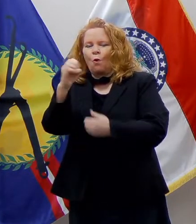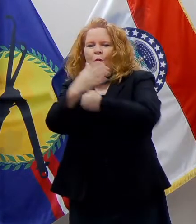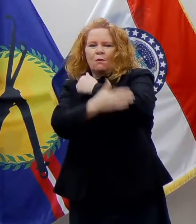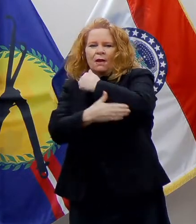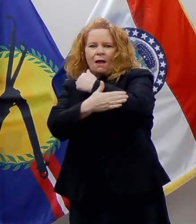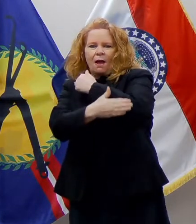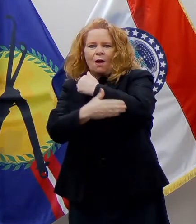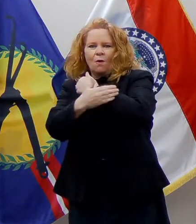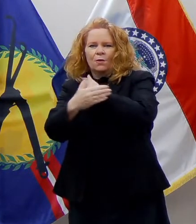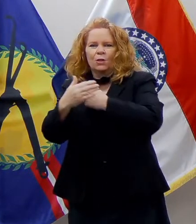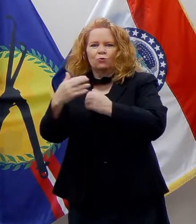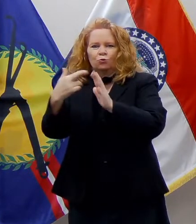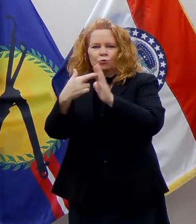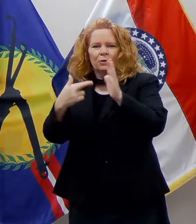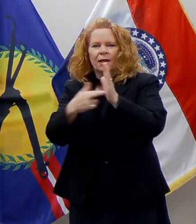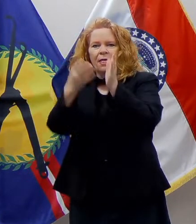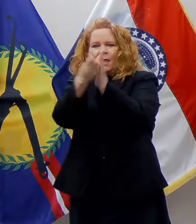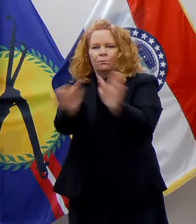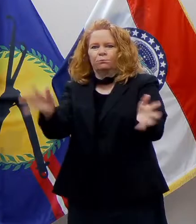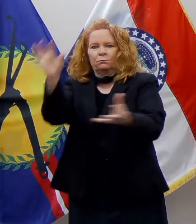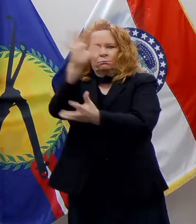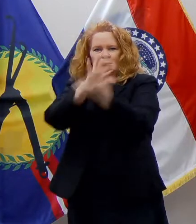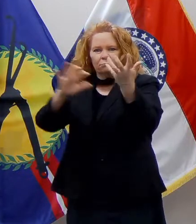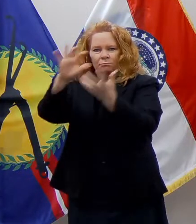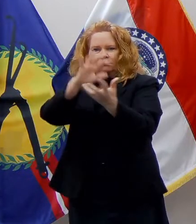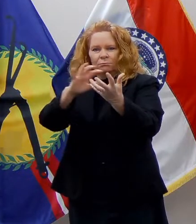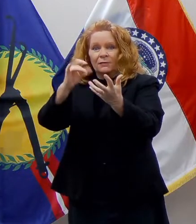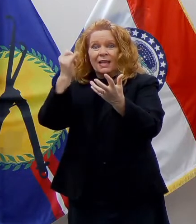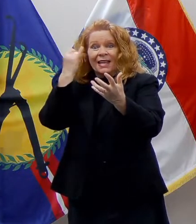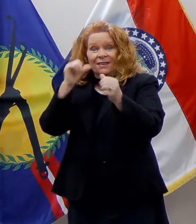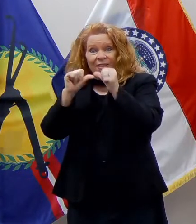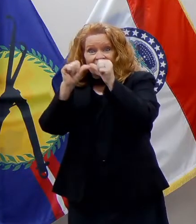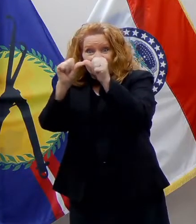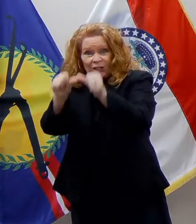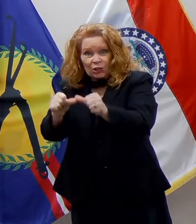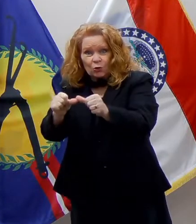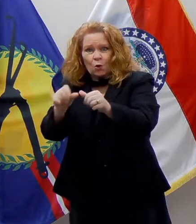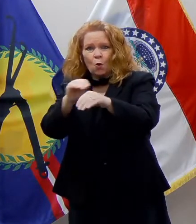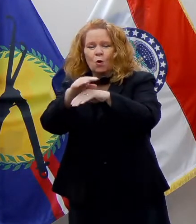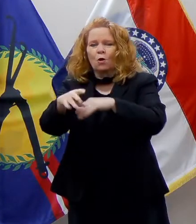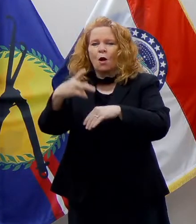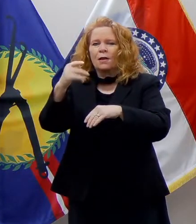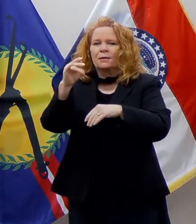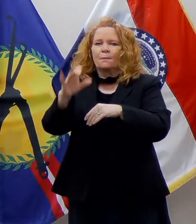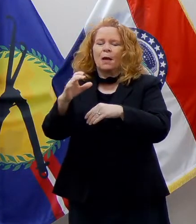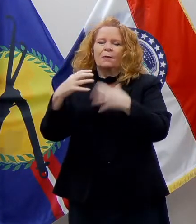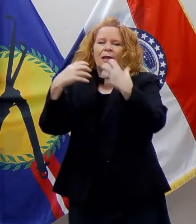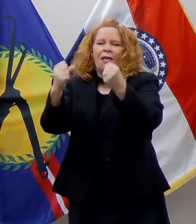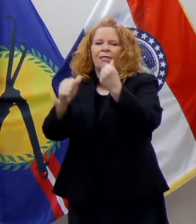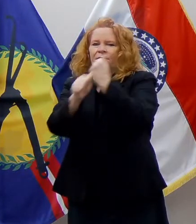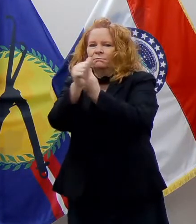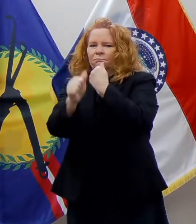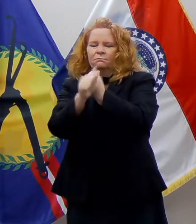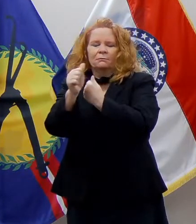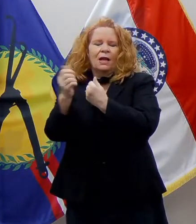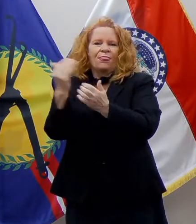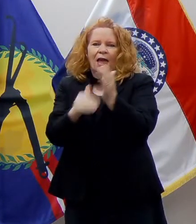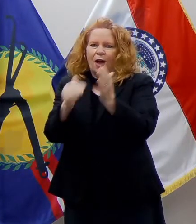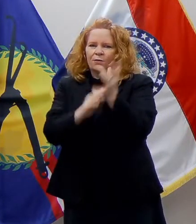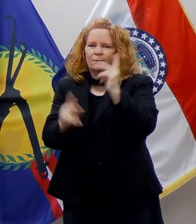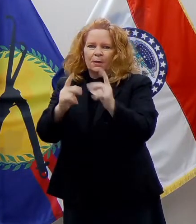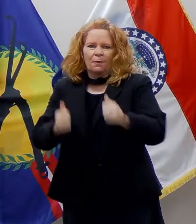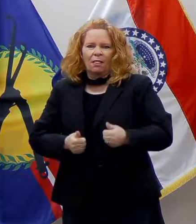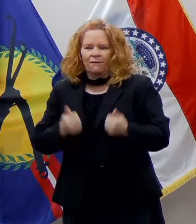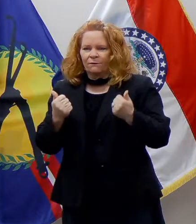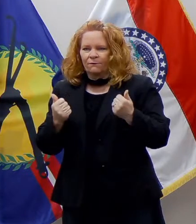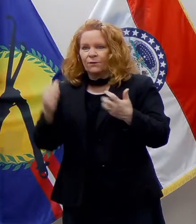widespread confusion and, if allowed to stand, will gut public health departments and endanger the lives of thousands. The confusion has